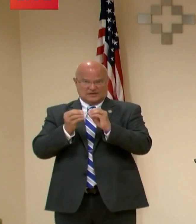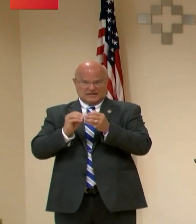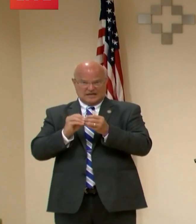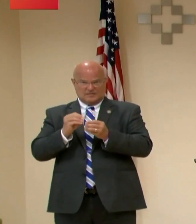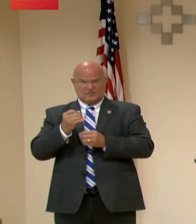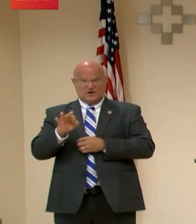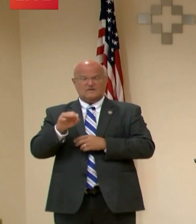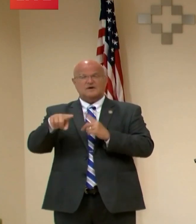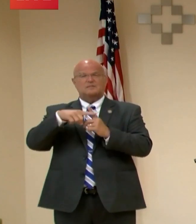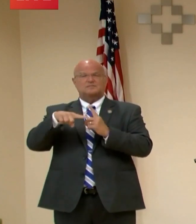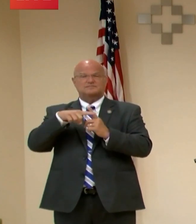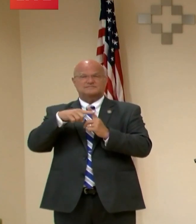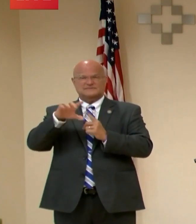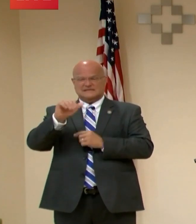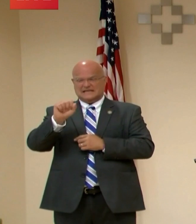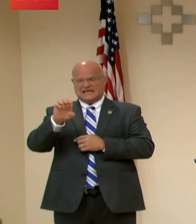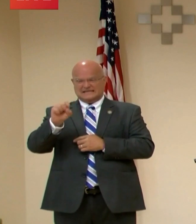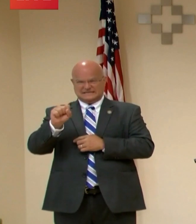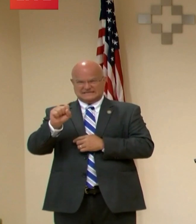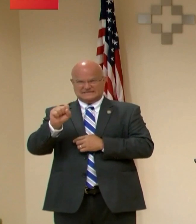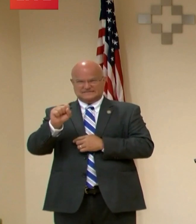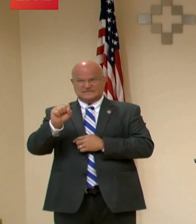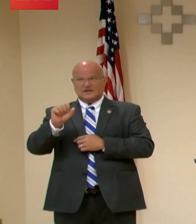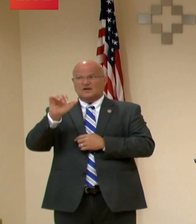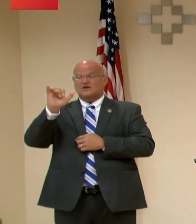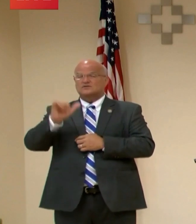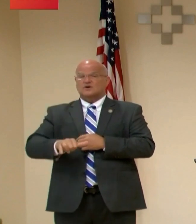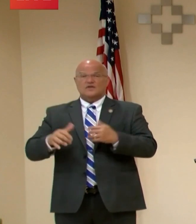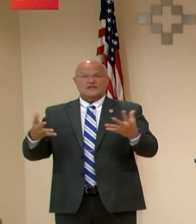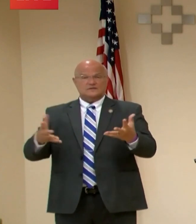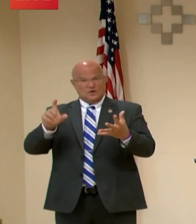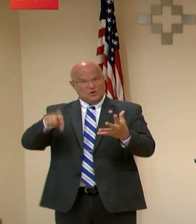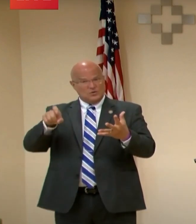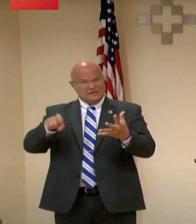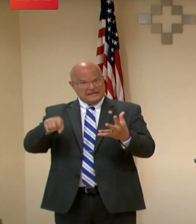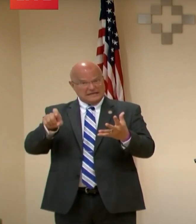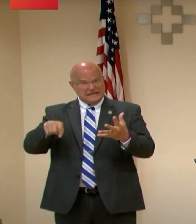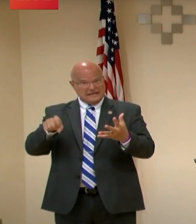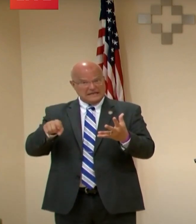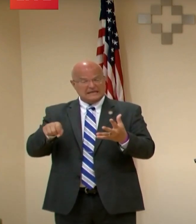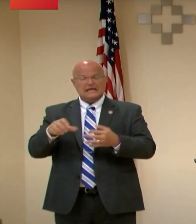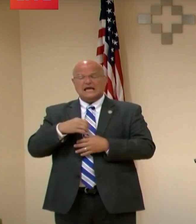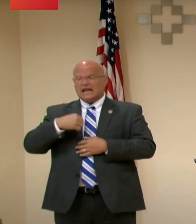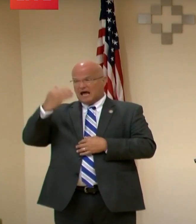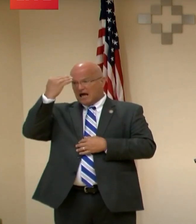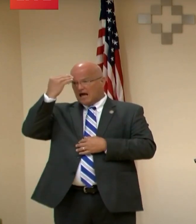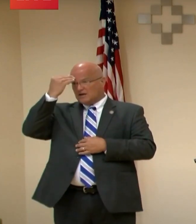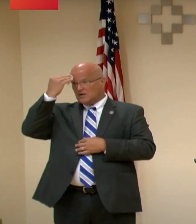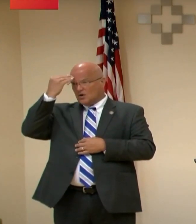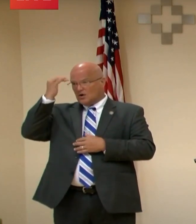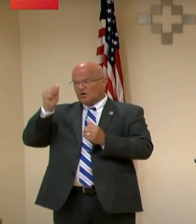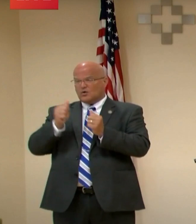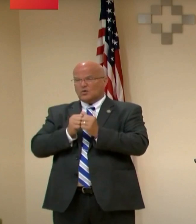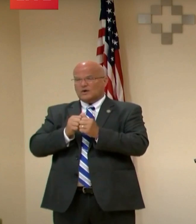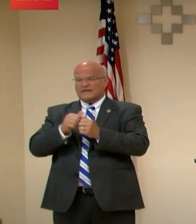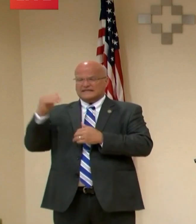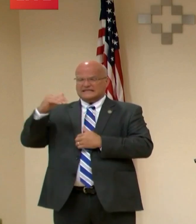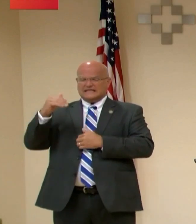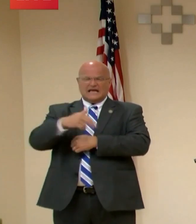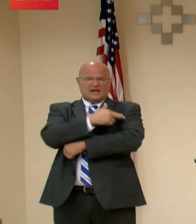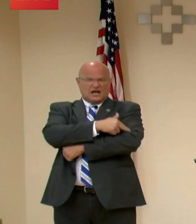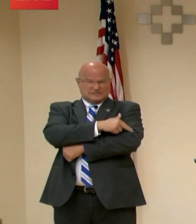number of positive cases. So that's what we need to do. And I know that with the